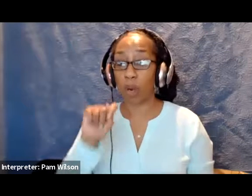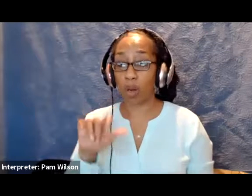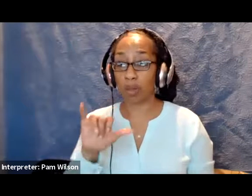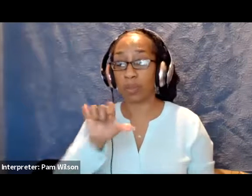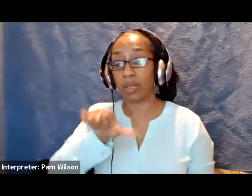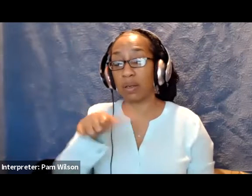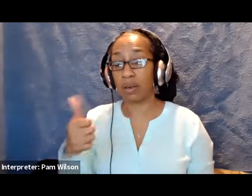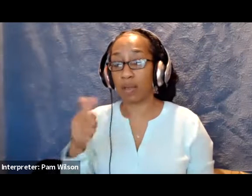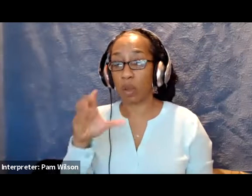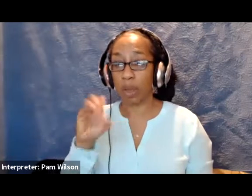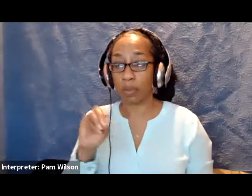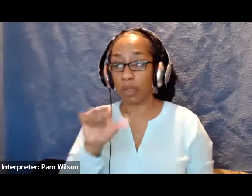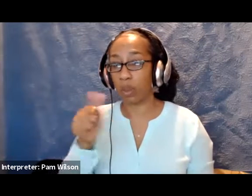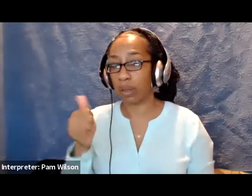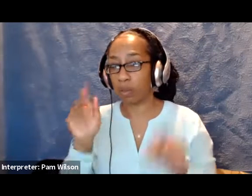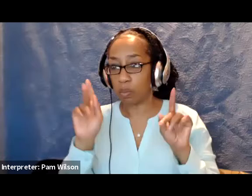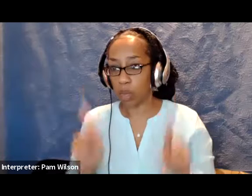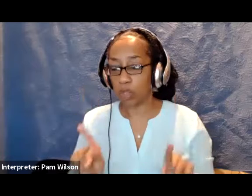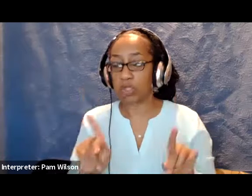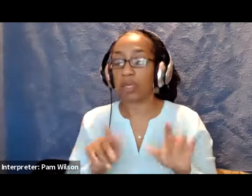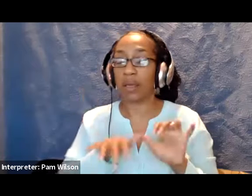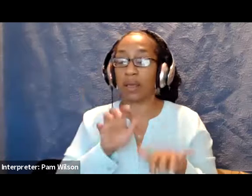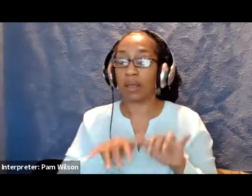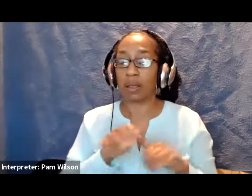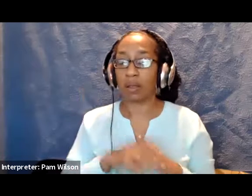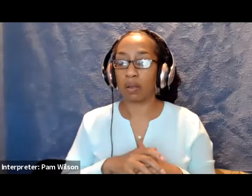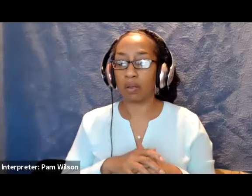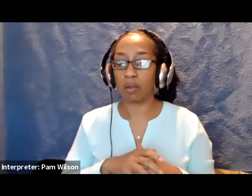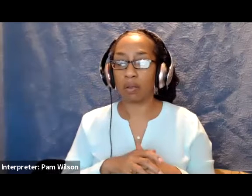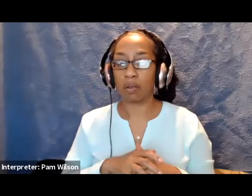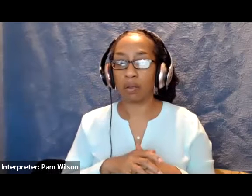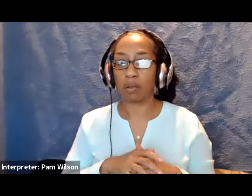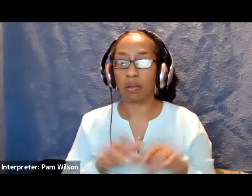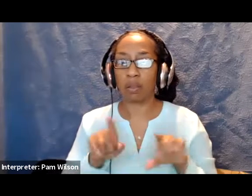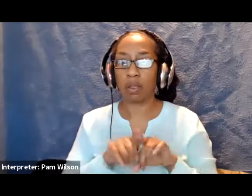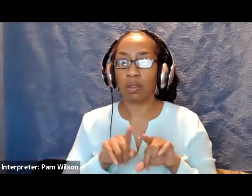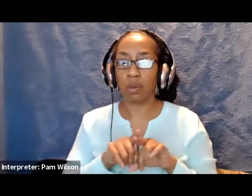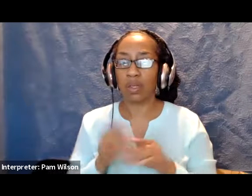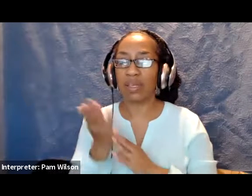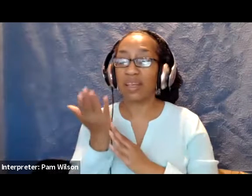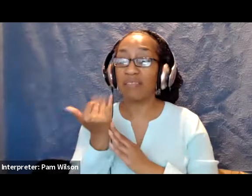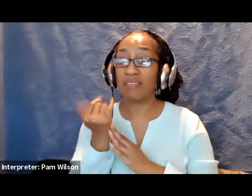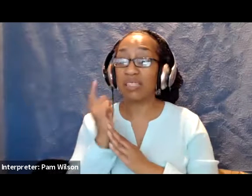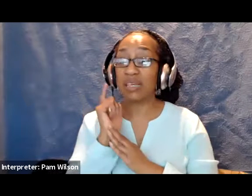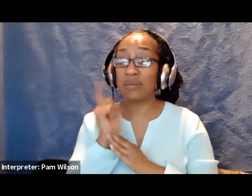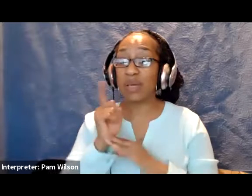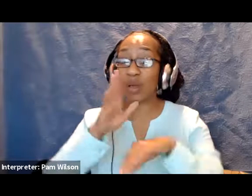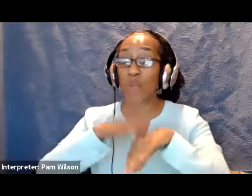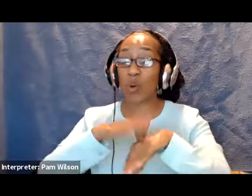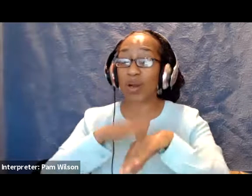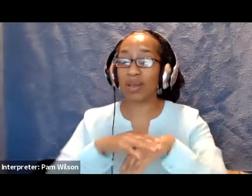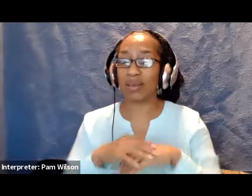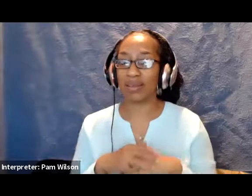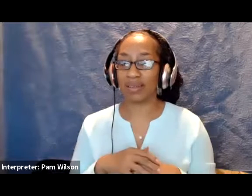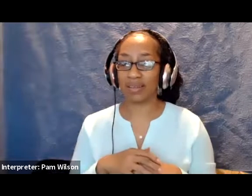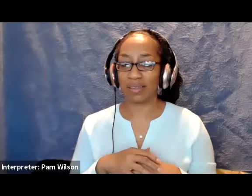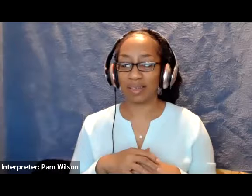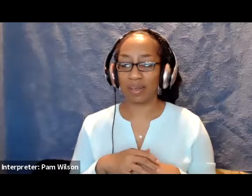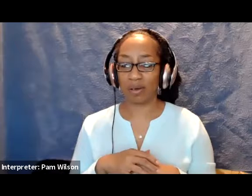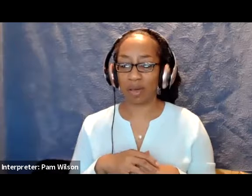You can integrate. Yes? Wanted to give you a 15-minute warning. Thank you. Yes, I've been clicking on my phone